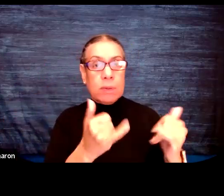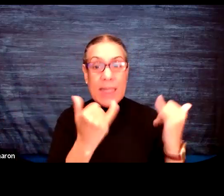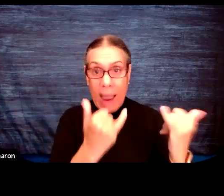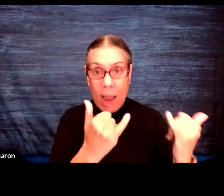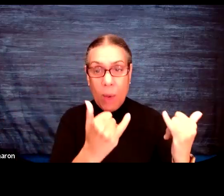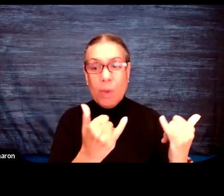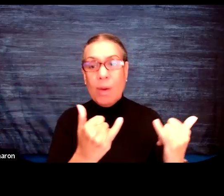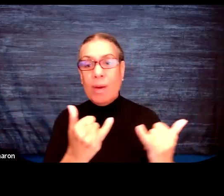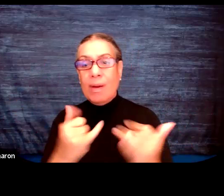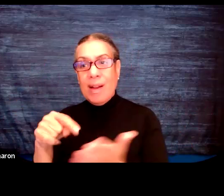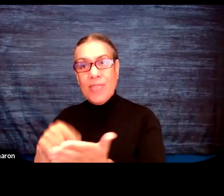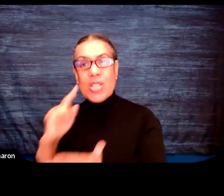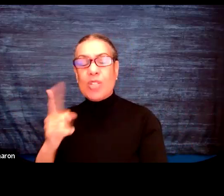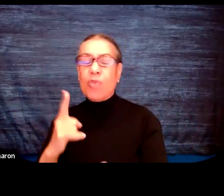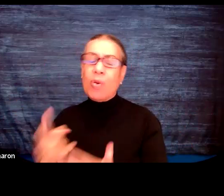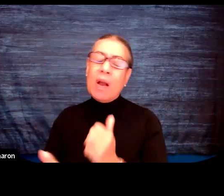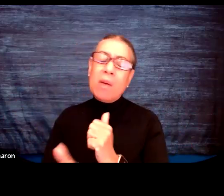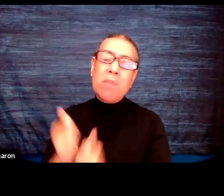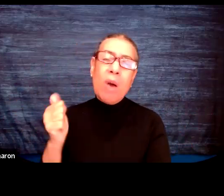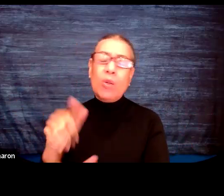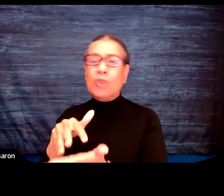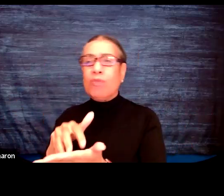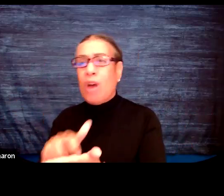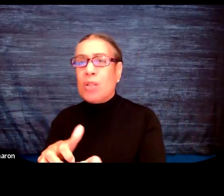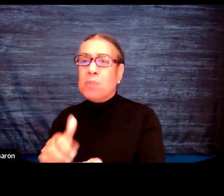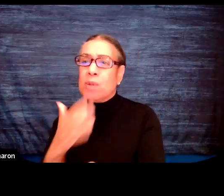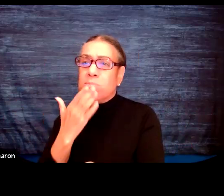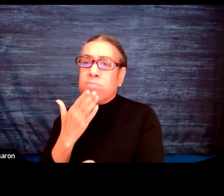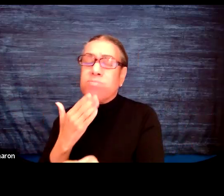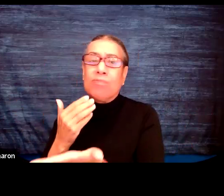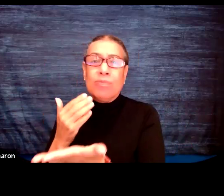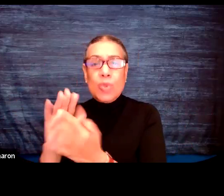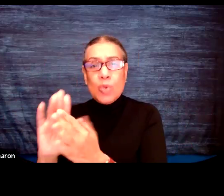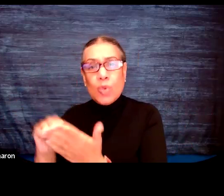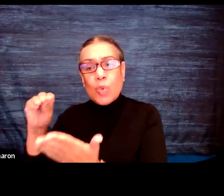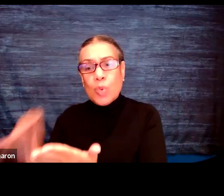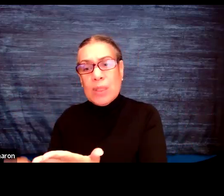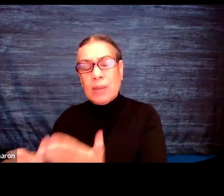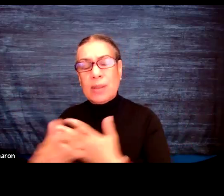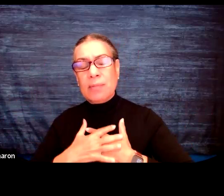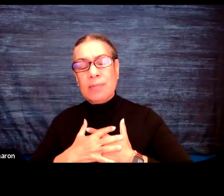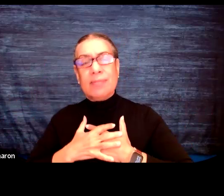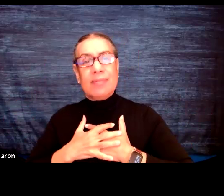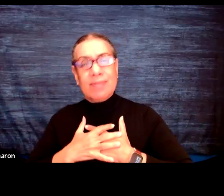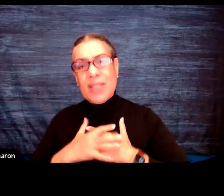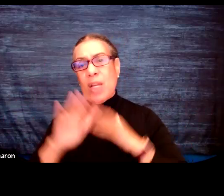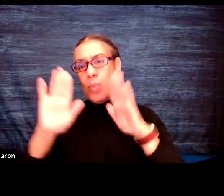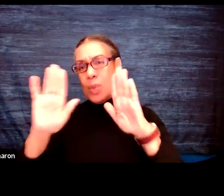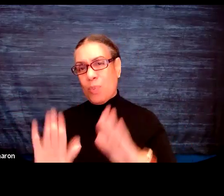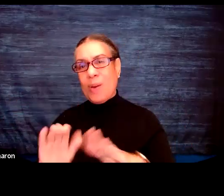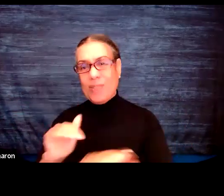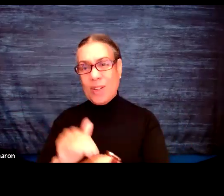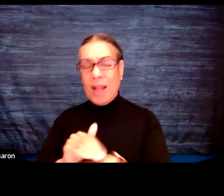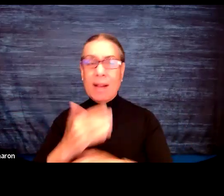particularly this is for our most vulnerable students, and it was a very special evening, and I thank